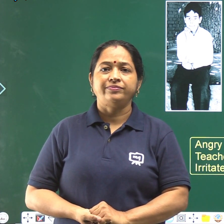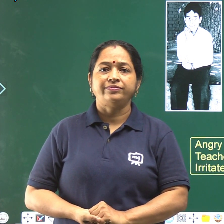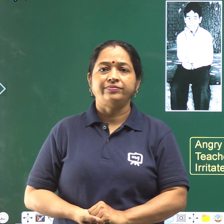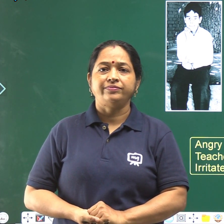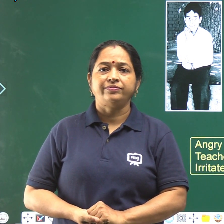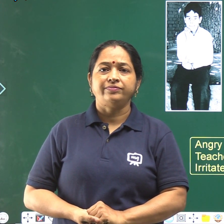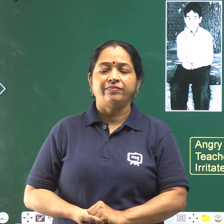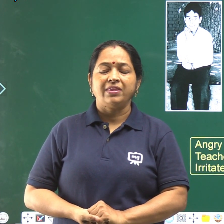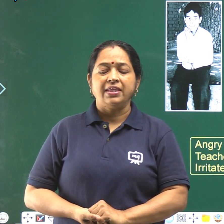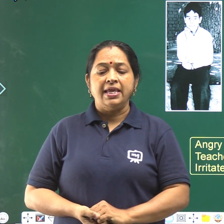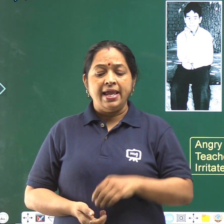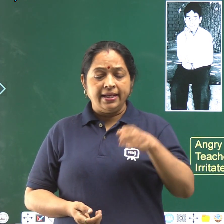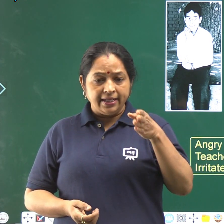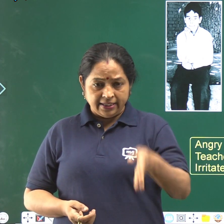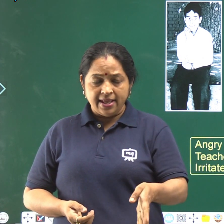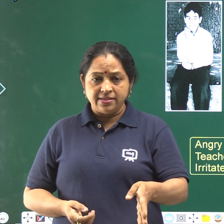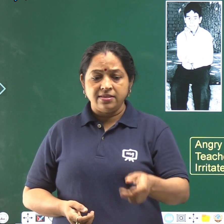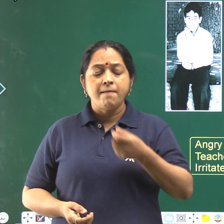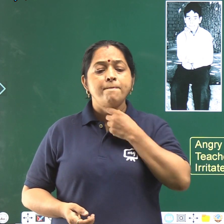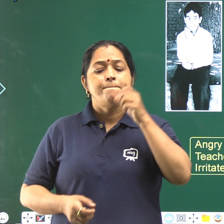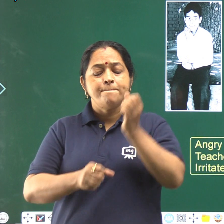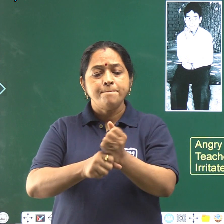This makes him irritated.